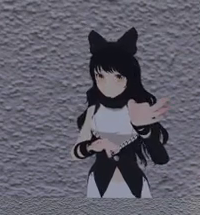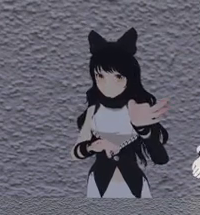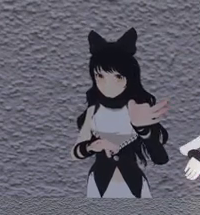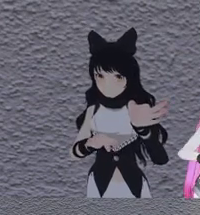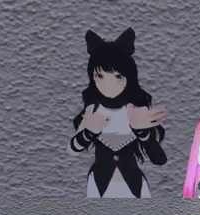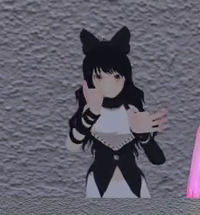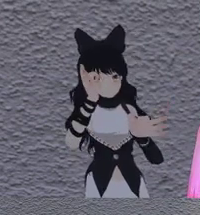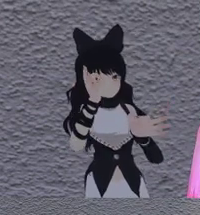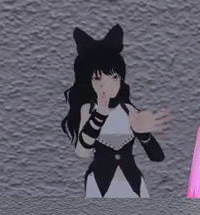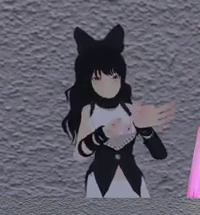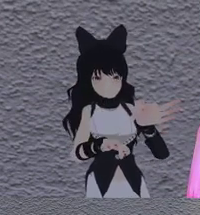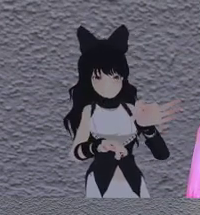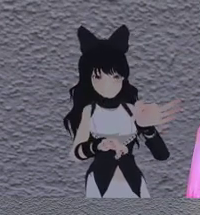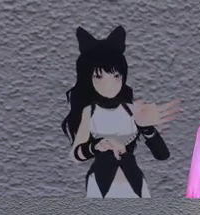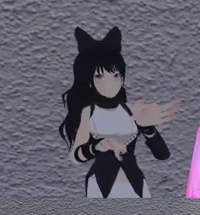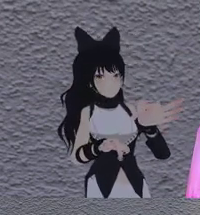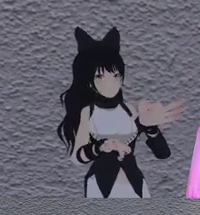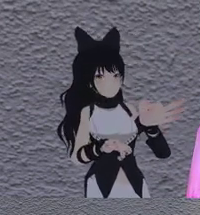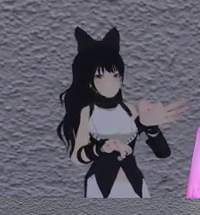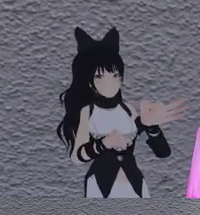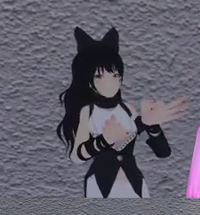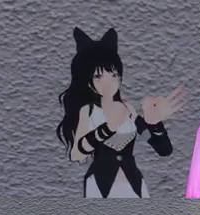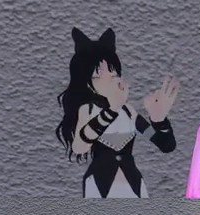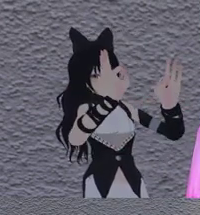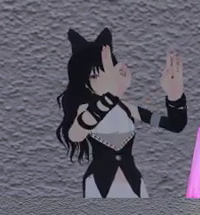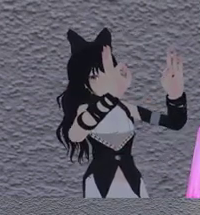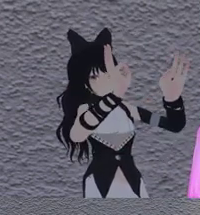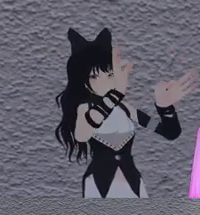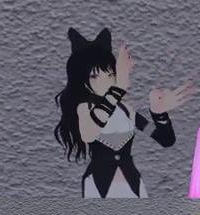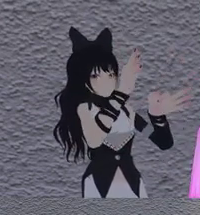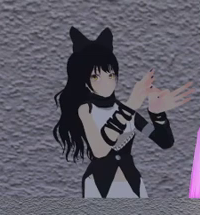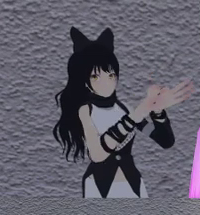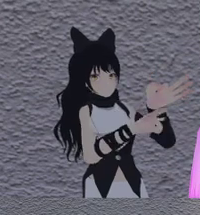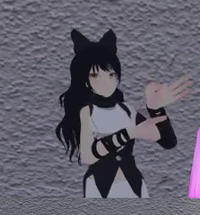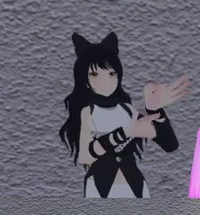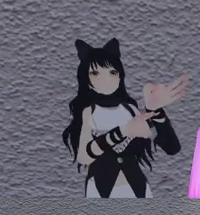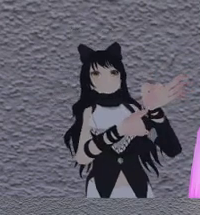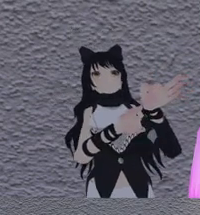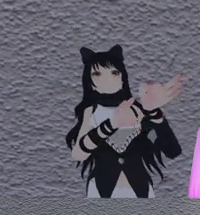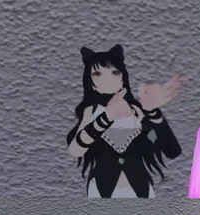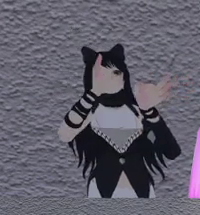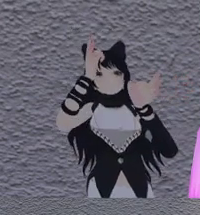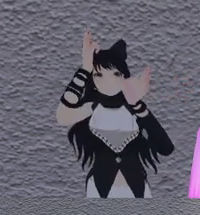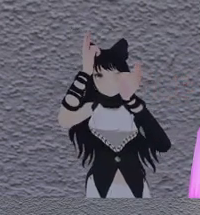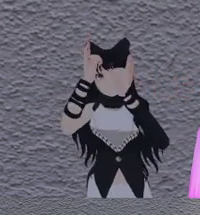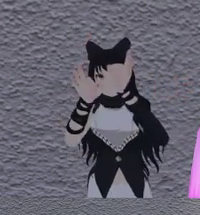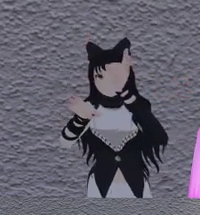Simple. If you don't have F hands, do closed hands. Simple.